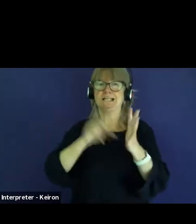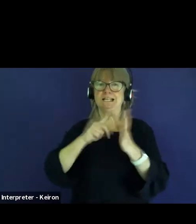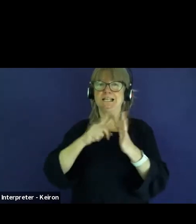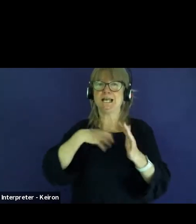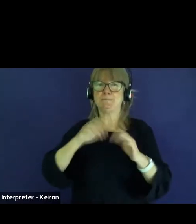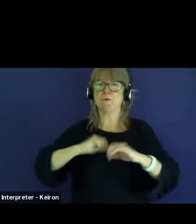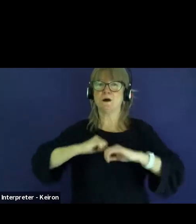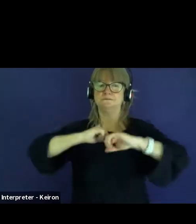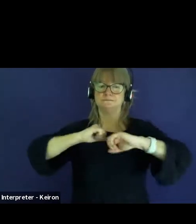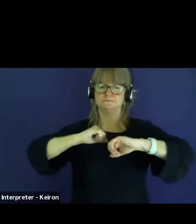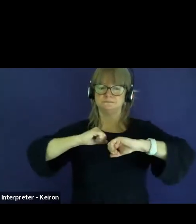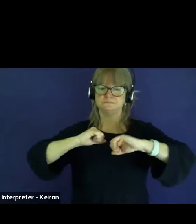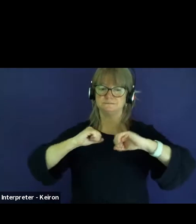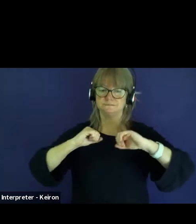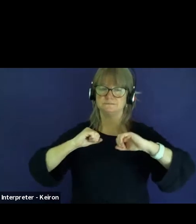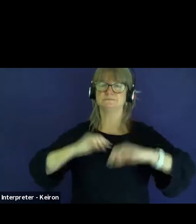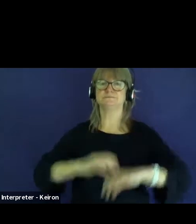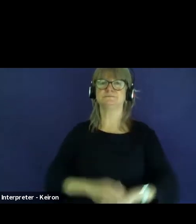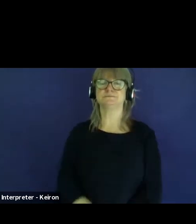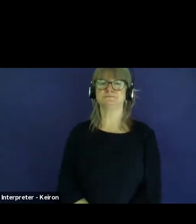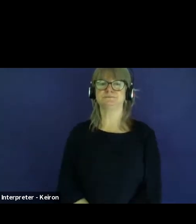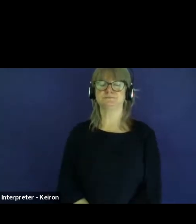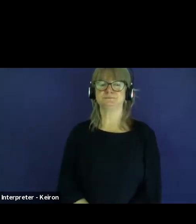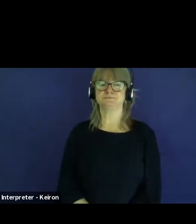A nice deep stretch.